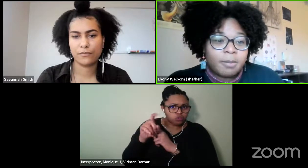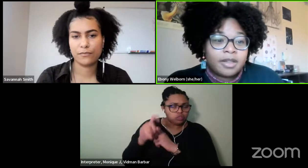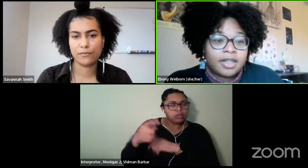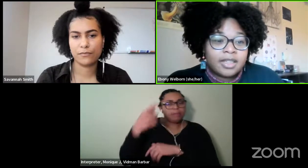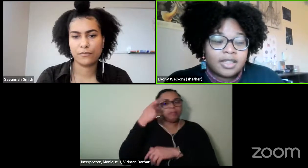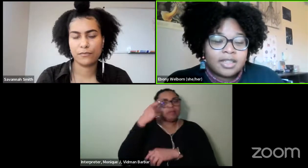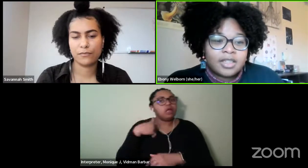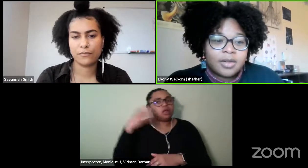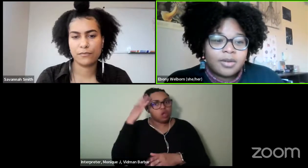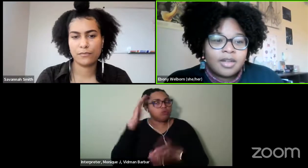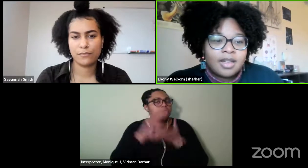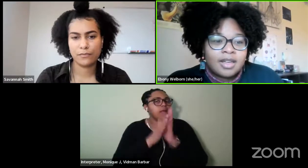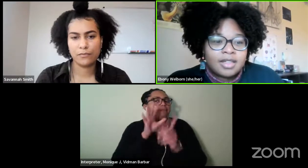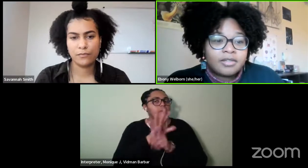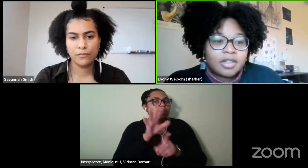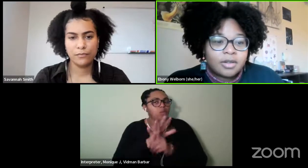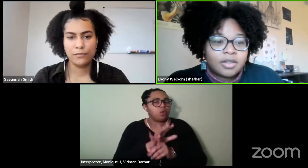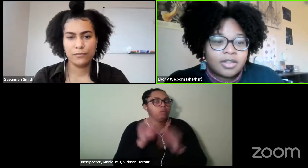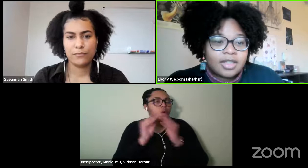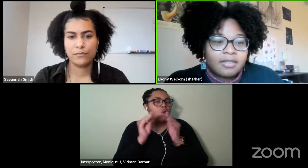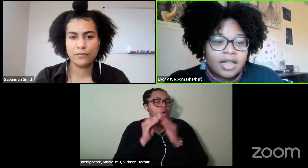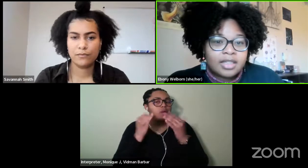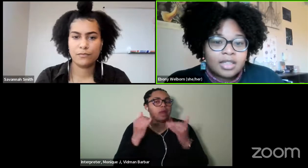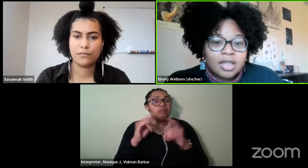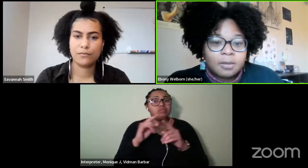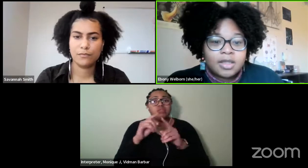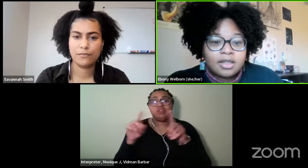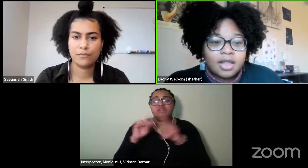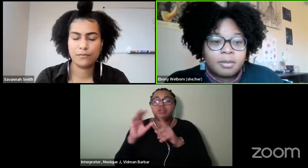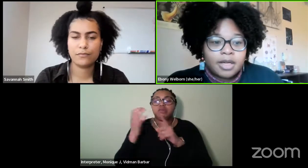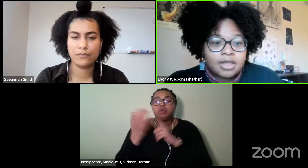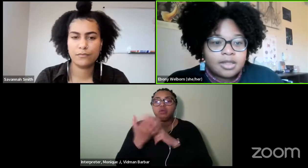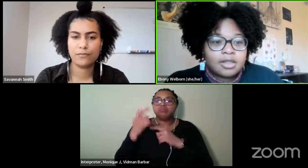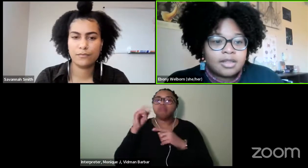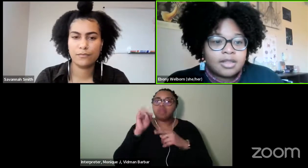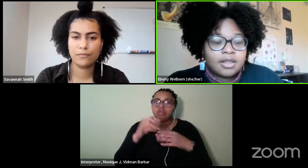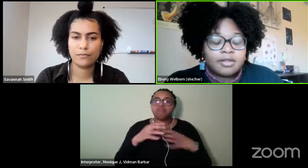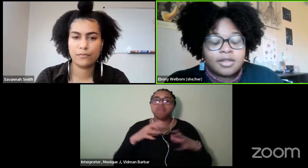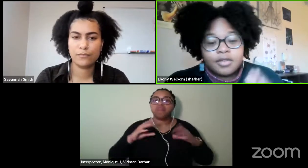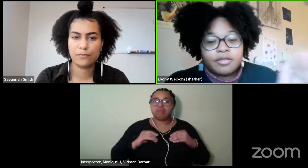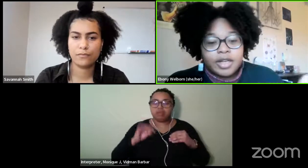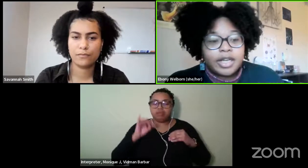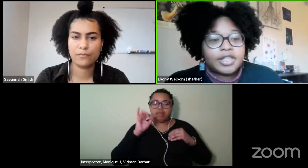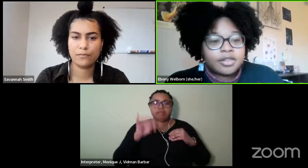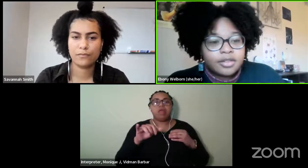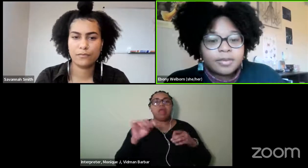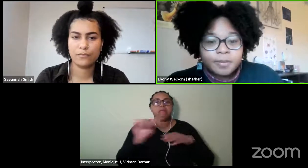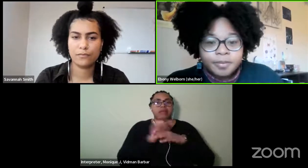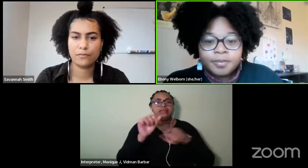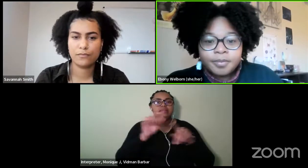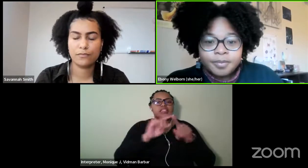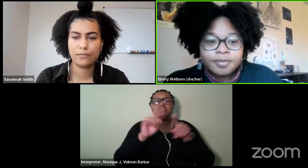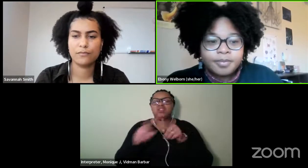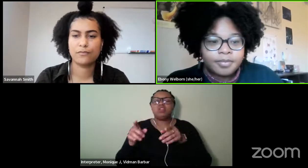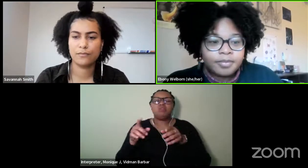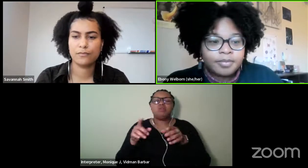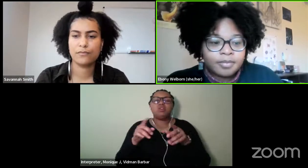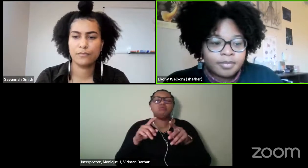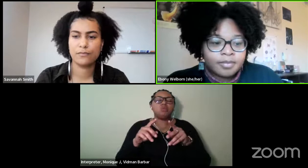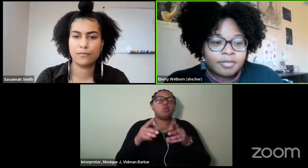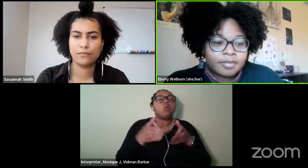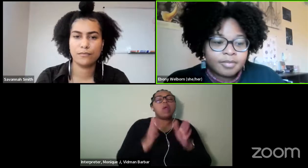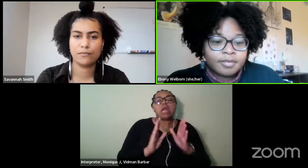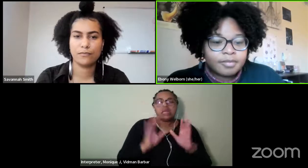become really popular, and so different cultures have actually adopted that practice in different variations.